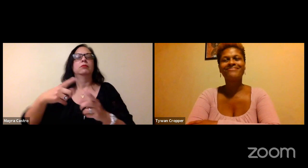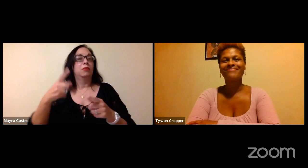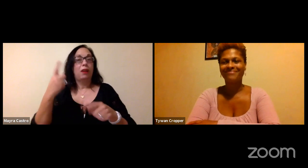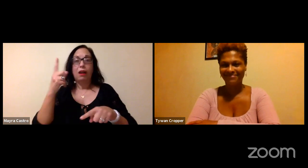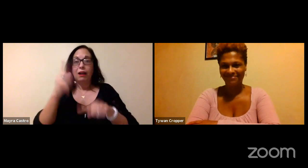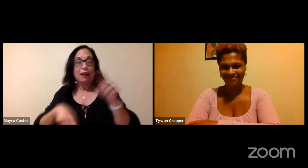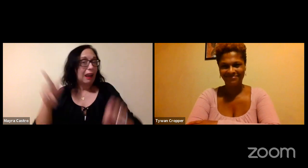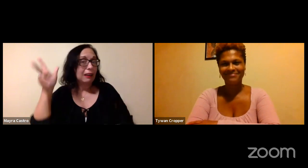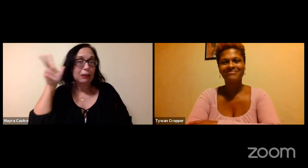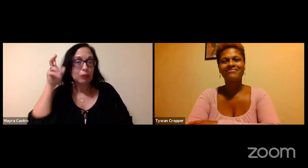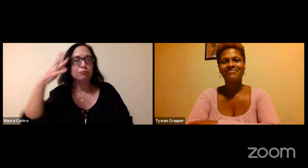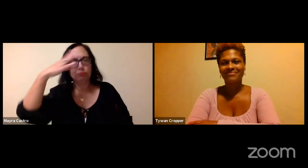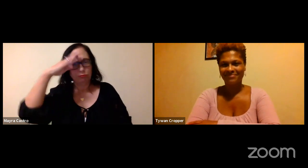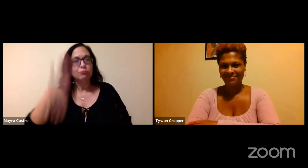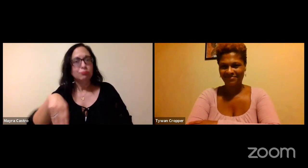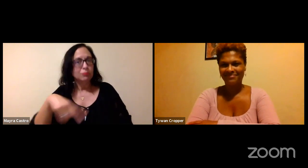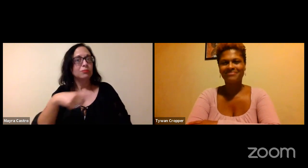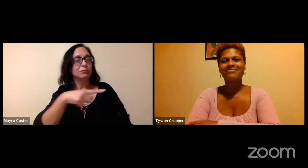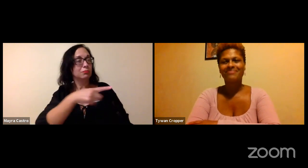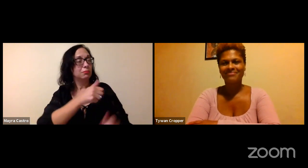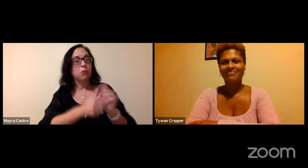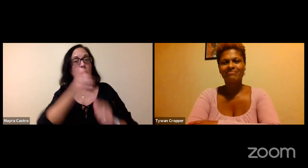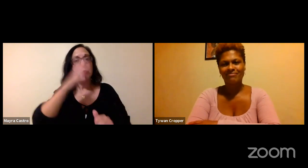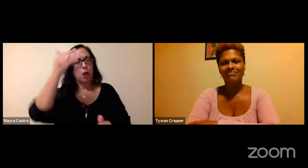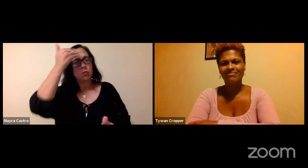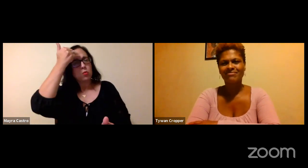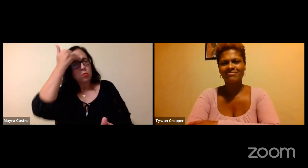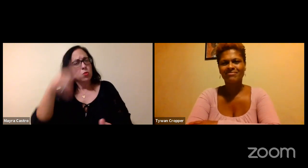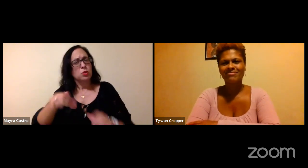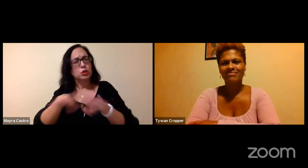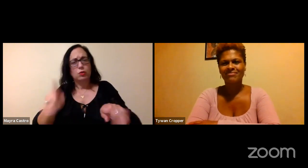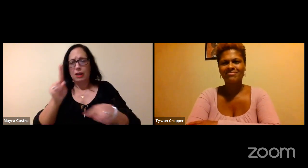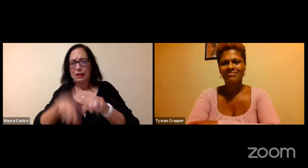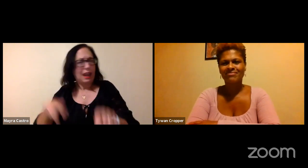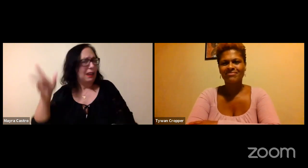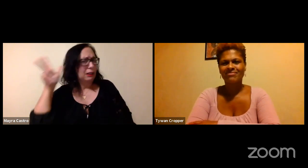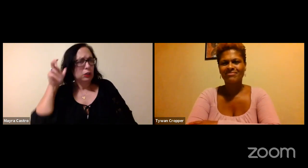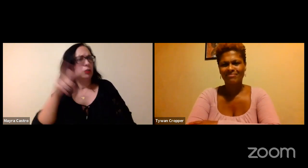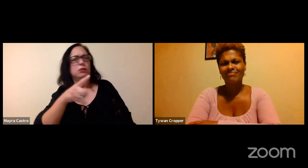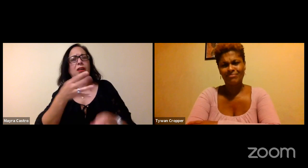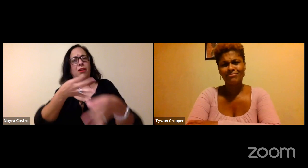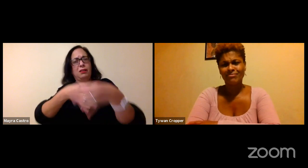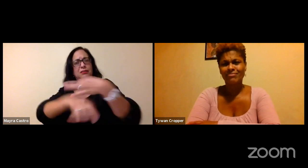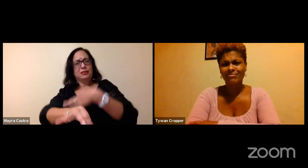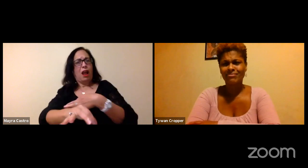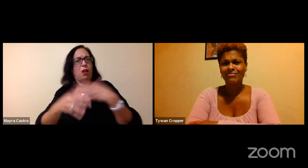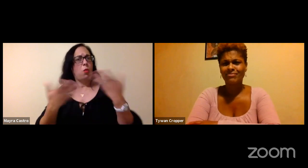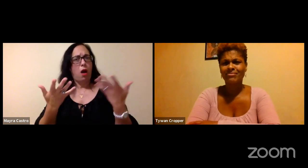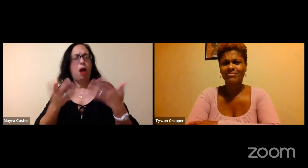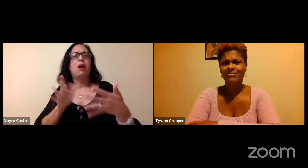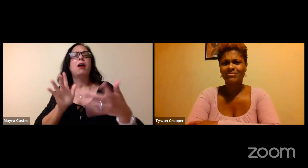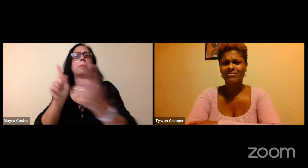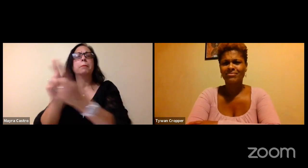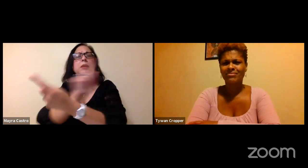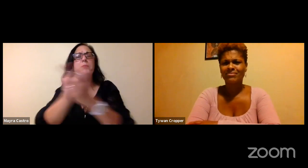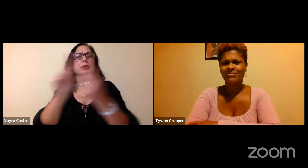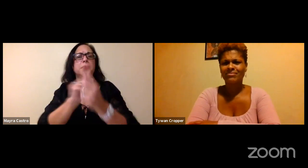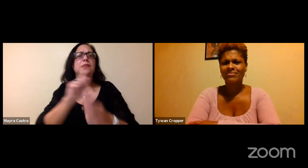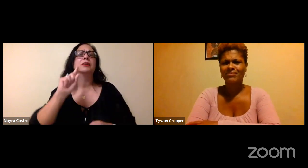We need to be much more positive. Yeah, we know they can't hear. Their mom and dad know they can't hear.